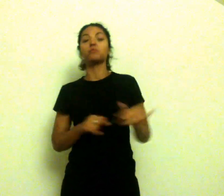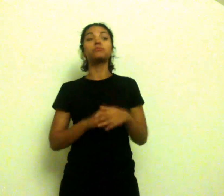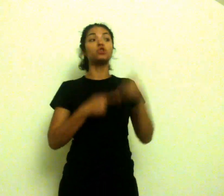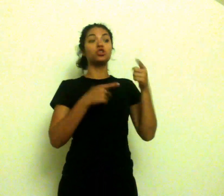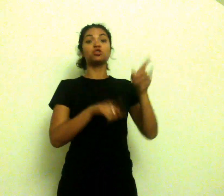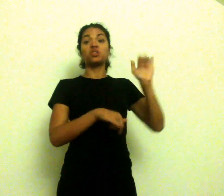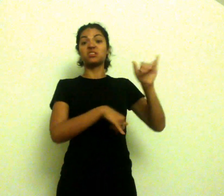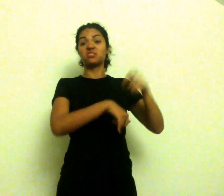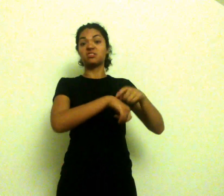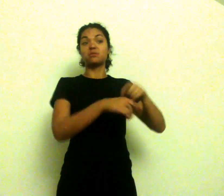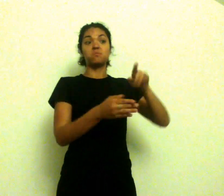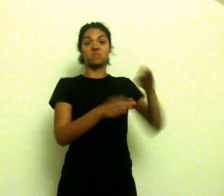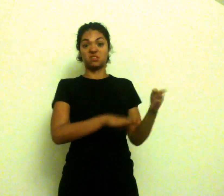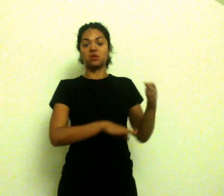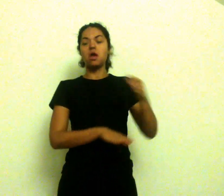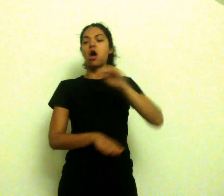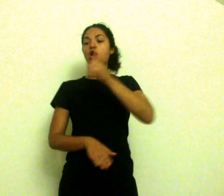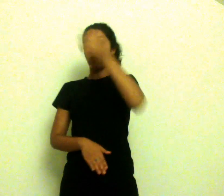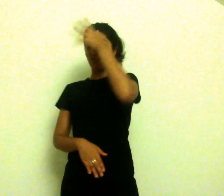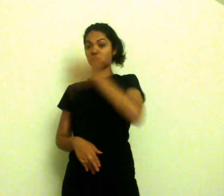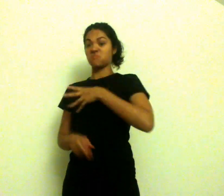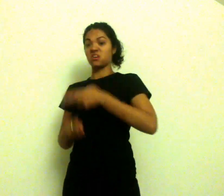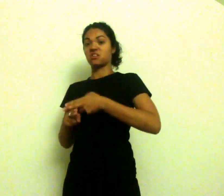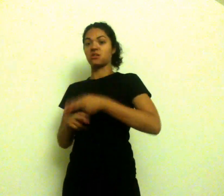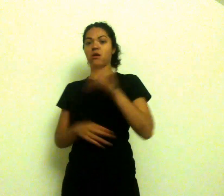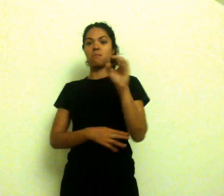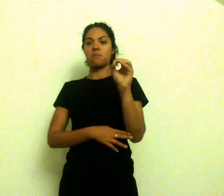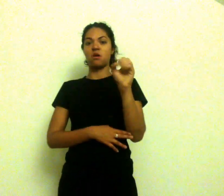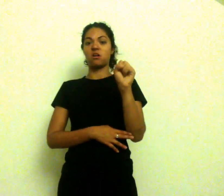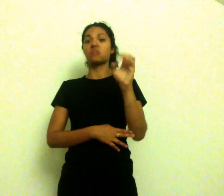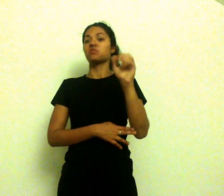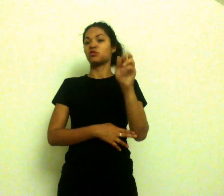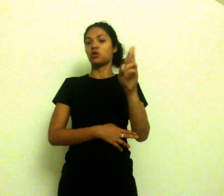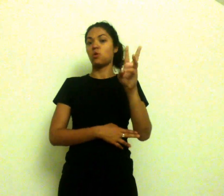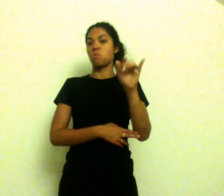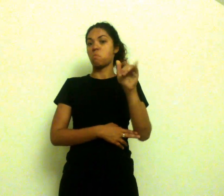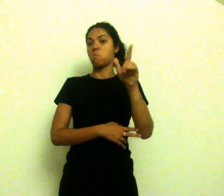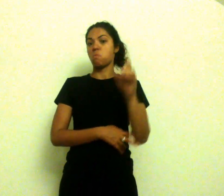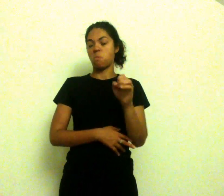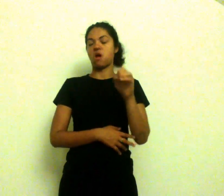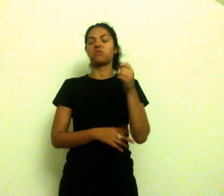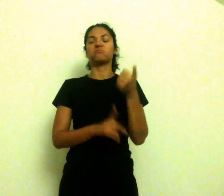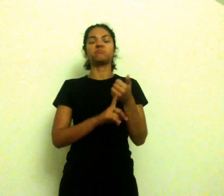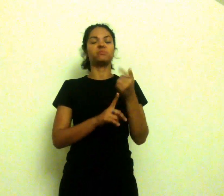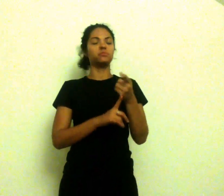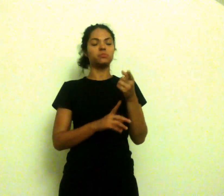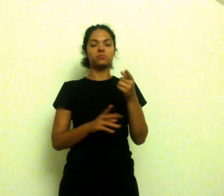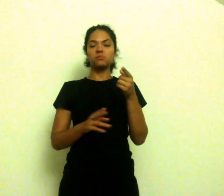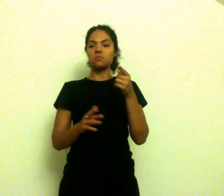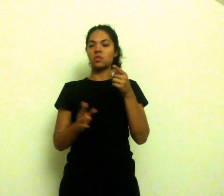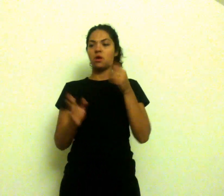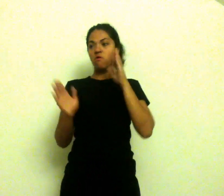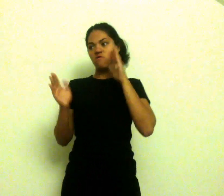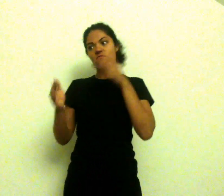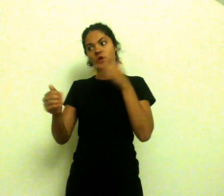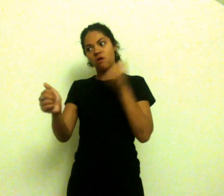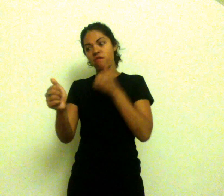who had sort of gone into that marvelous orb of pleasure. And as he lay on his bed dying in